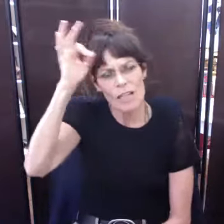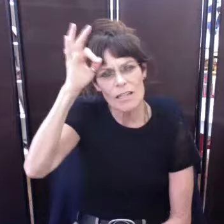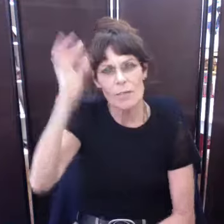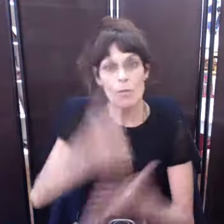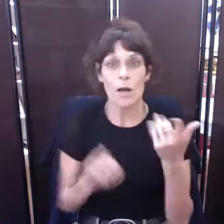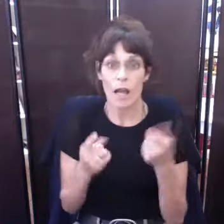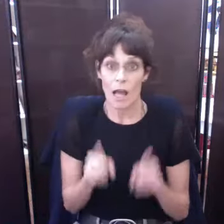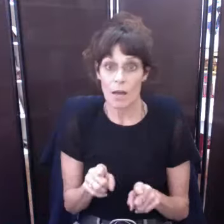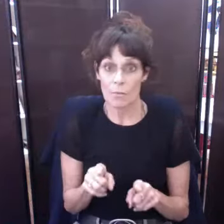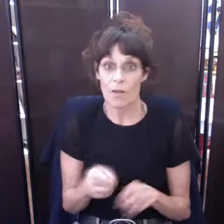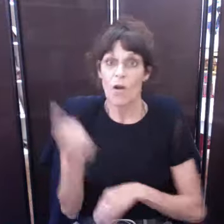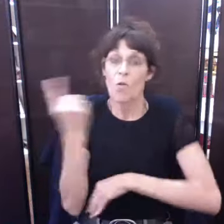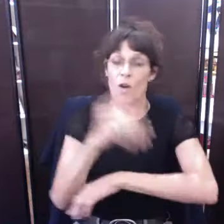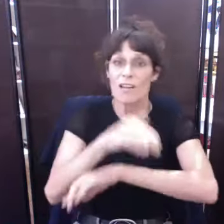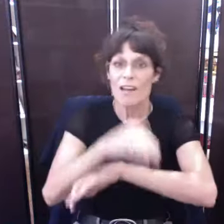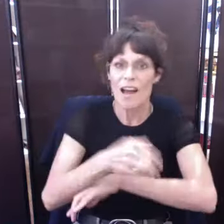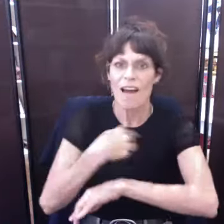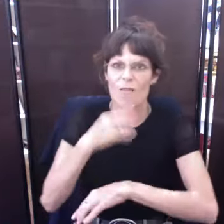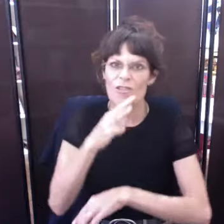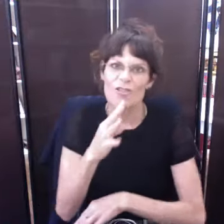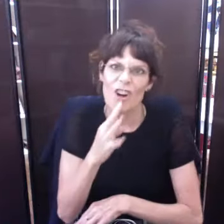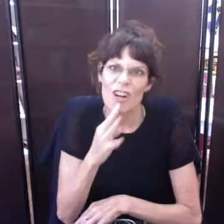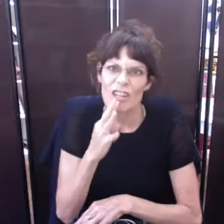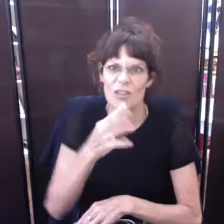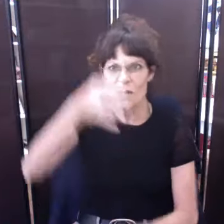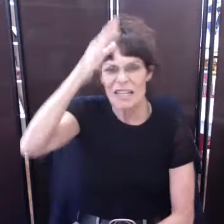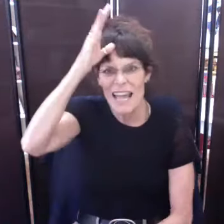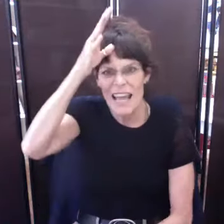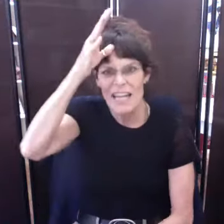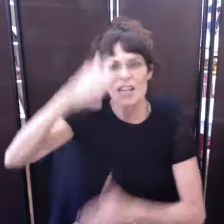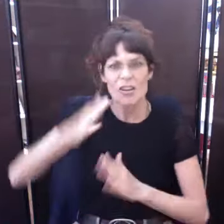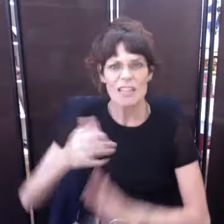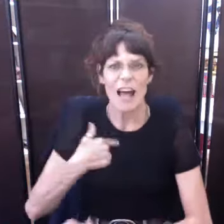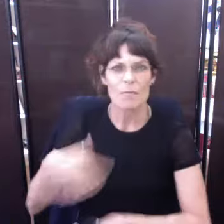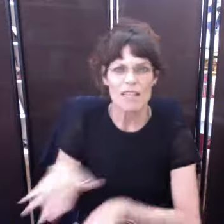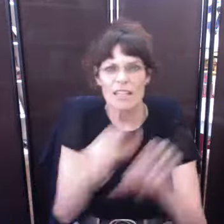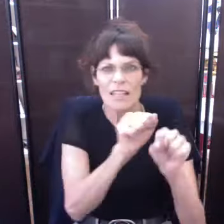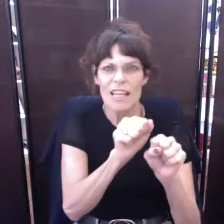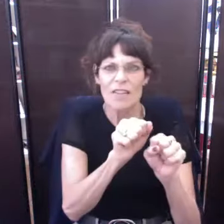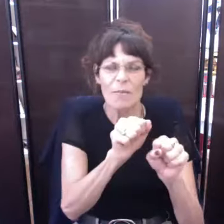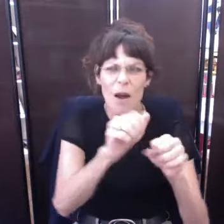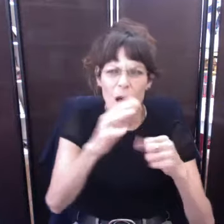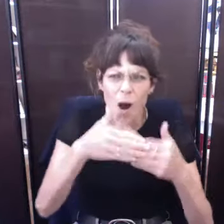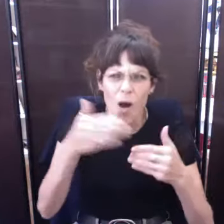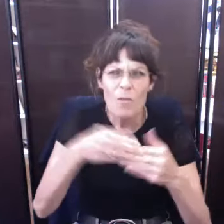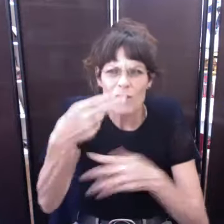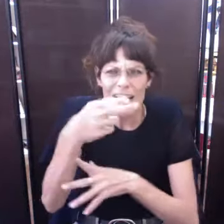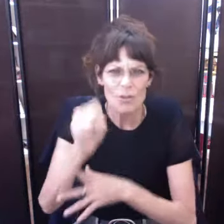is one night I end up talking my dad into letting me out. I'm about to start high school. Yep, I'm about to start high school, freshman